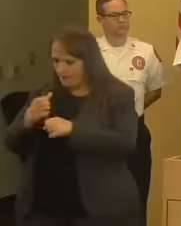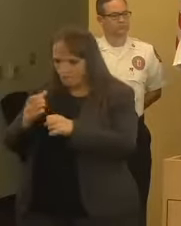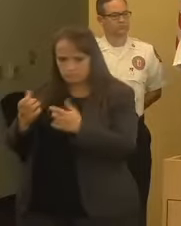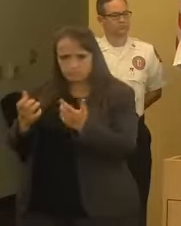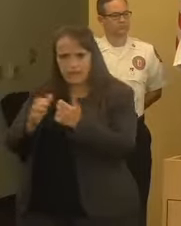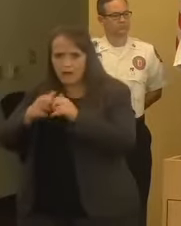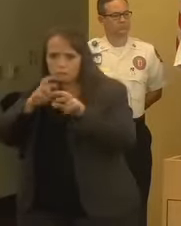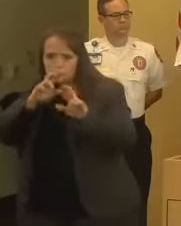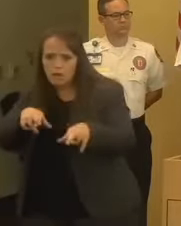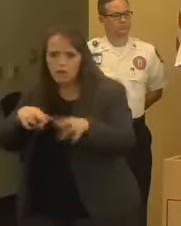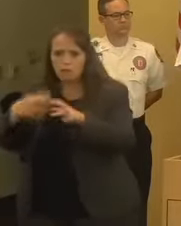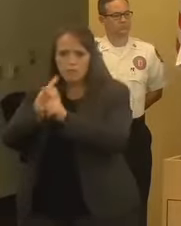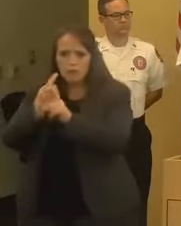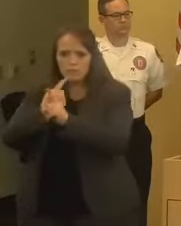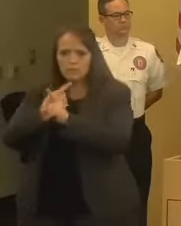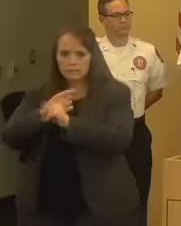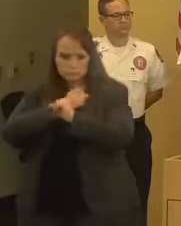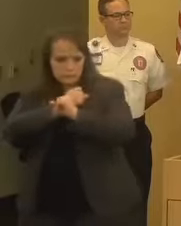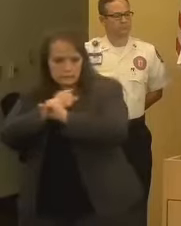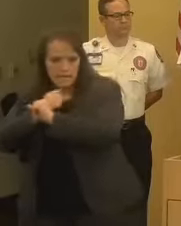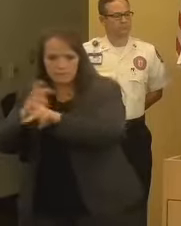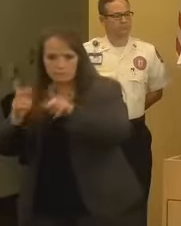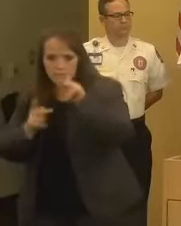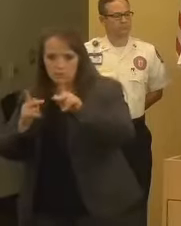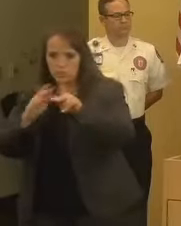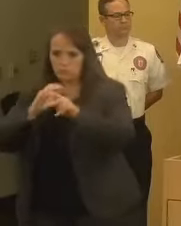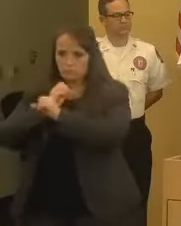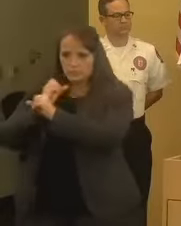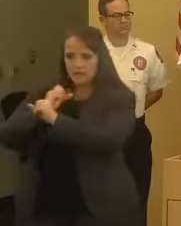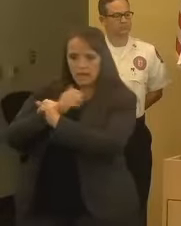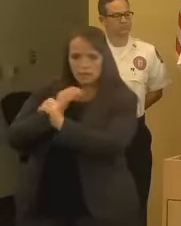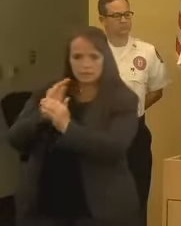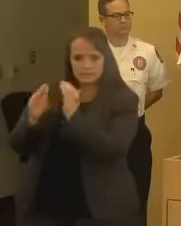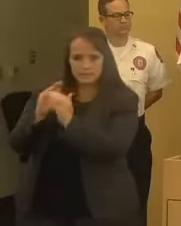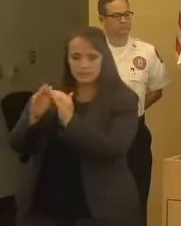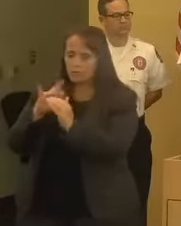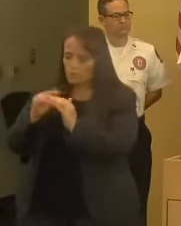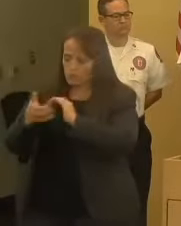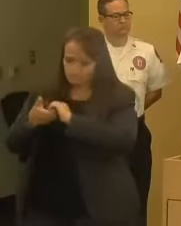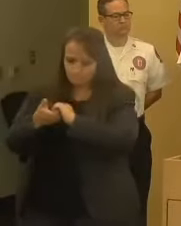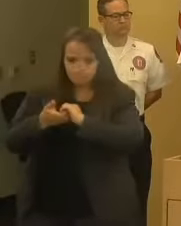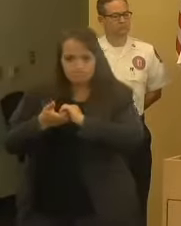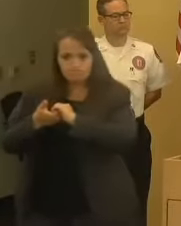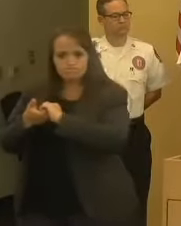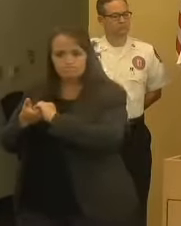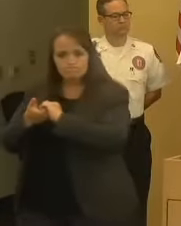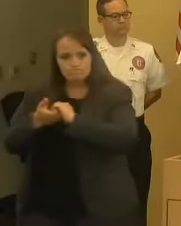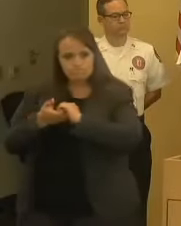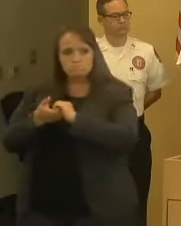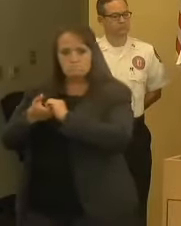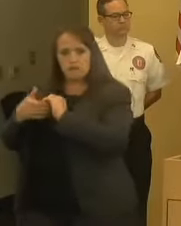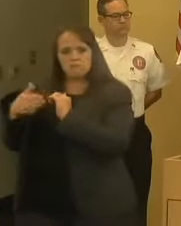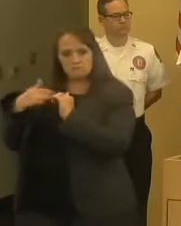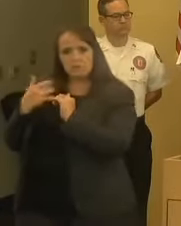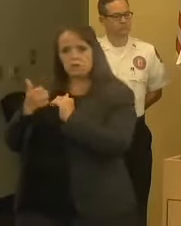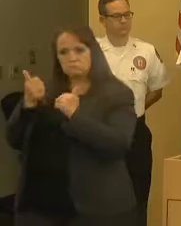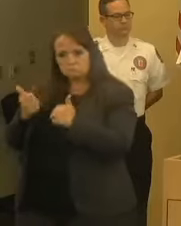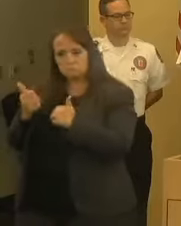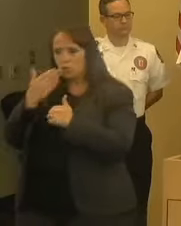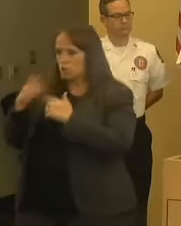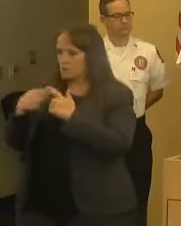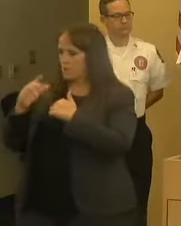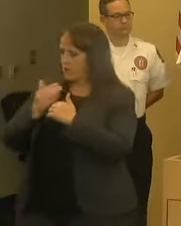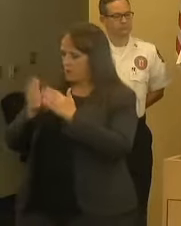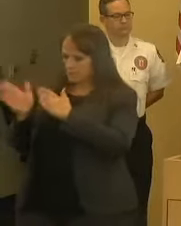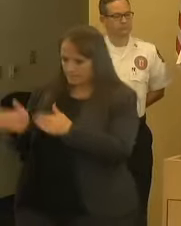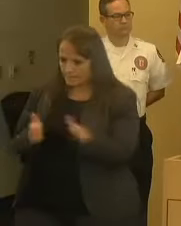our citizens and our city. So we're working well together, and we have, I think, what is a good plan. And